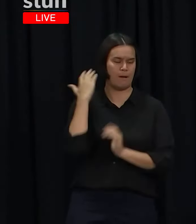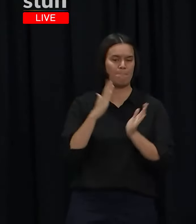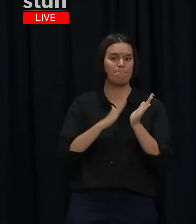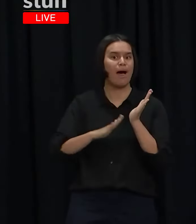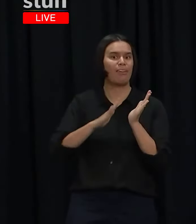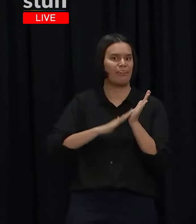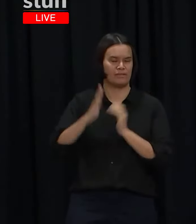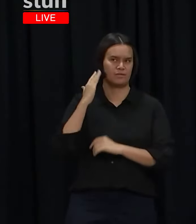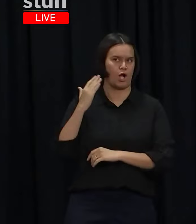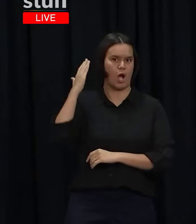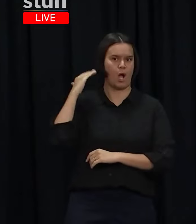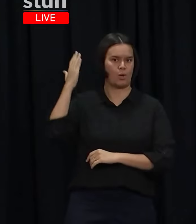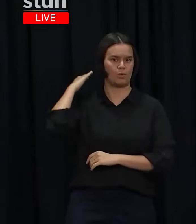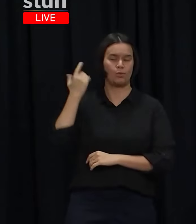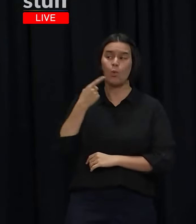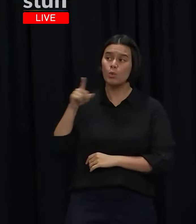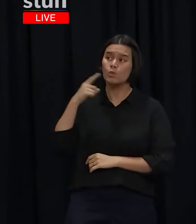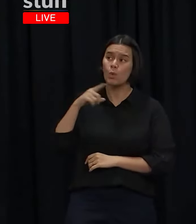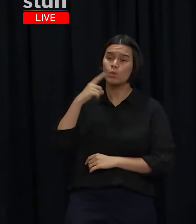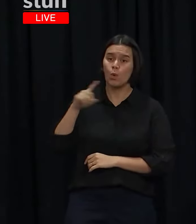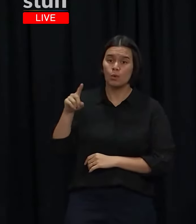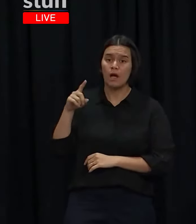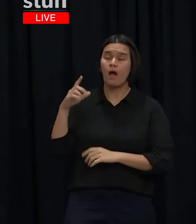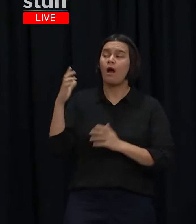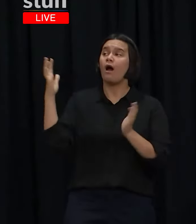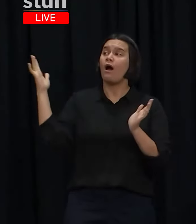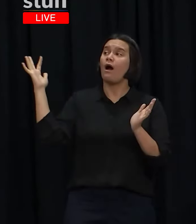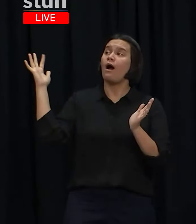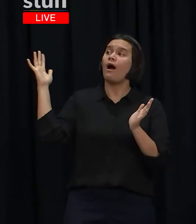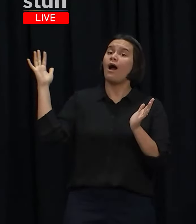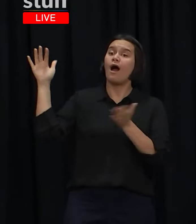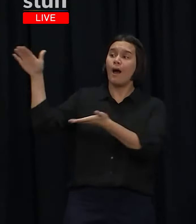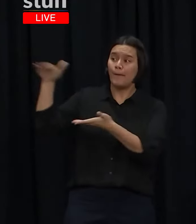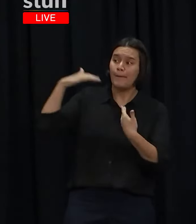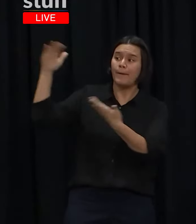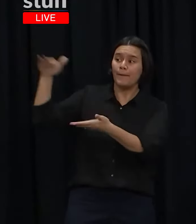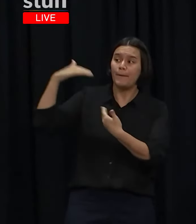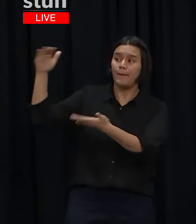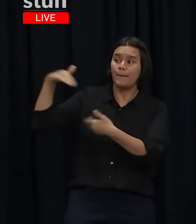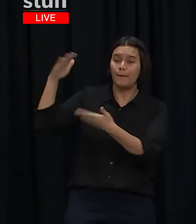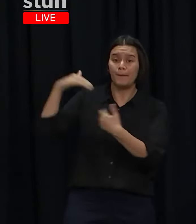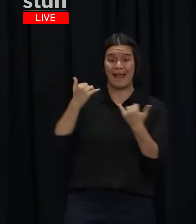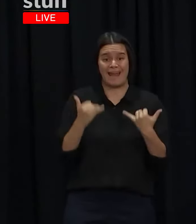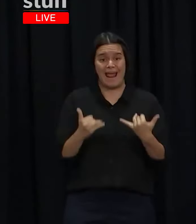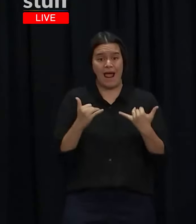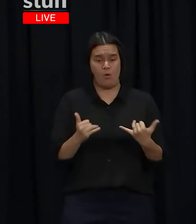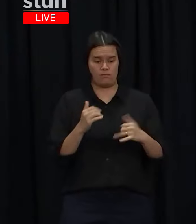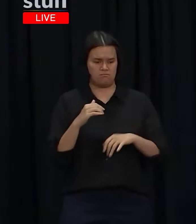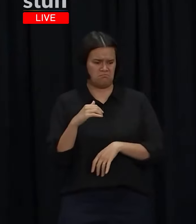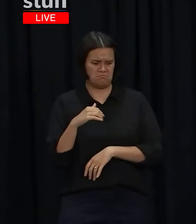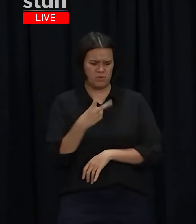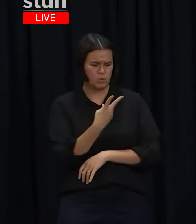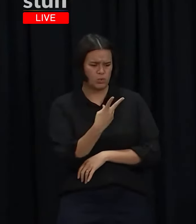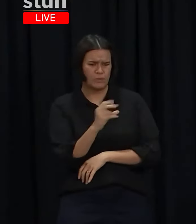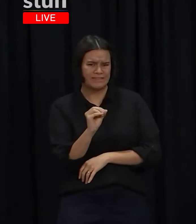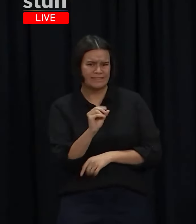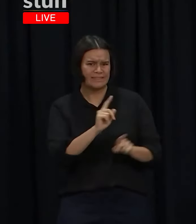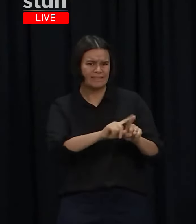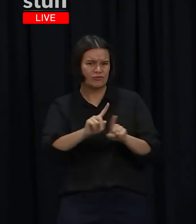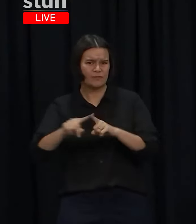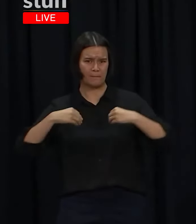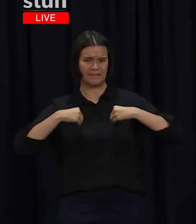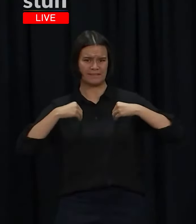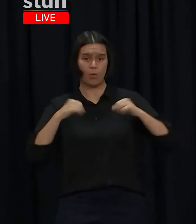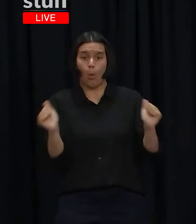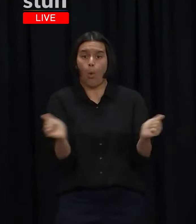and they have been used and are being used by some businesses. Actually, there are over 20 businesses that are using them as part of their